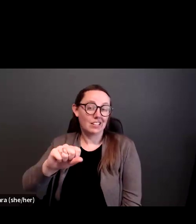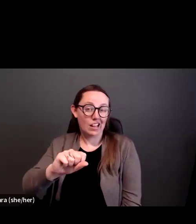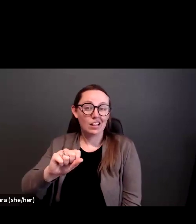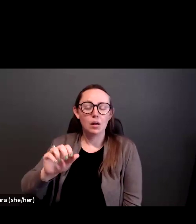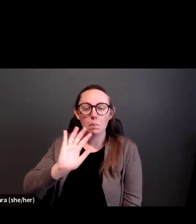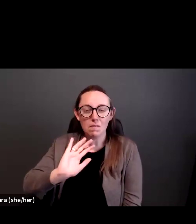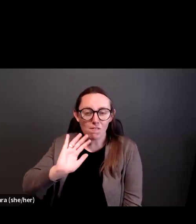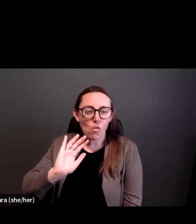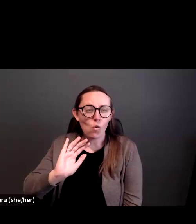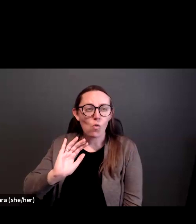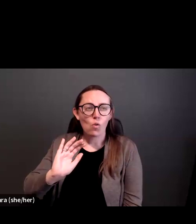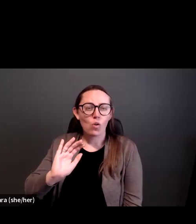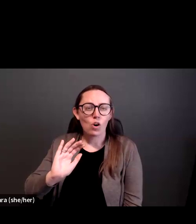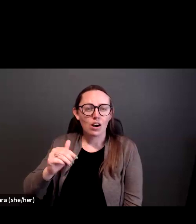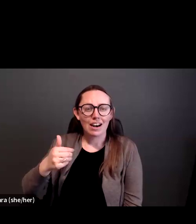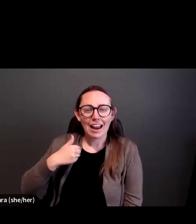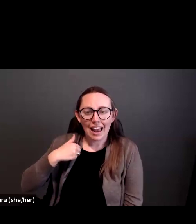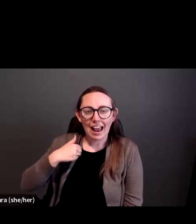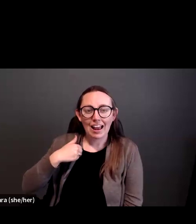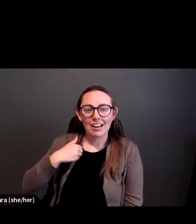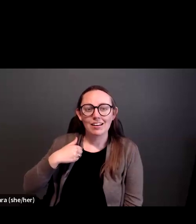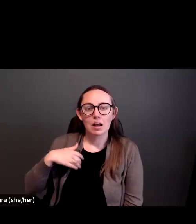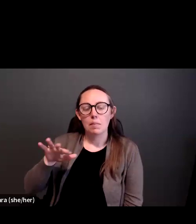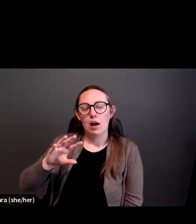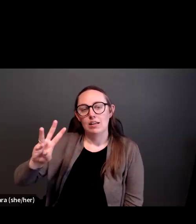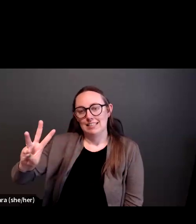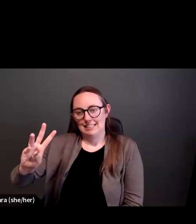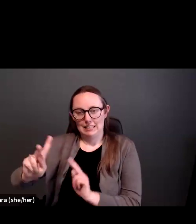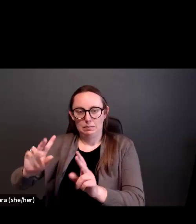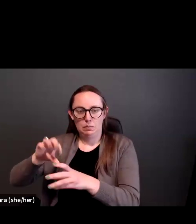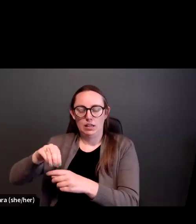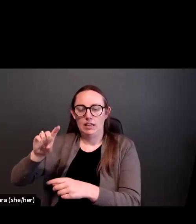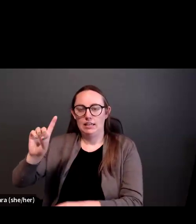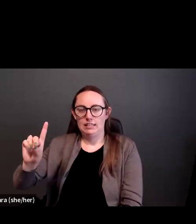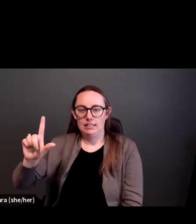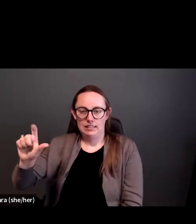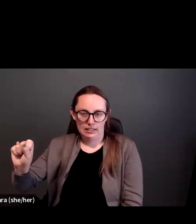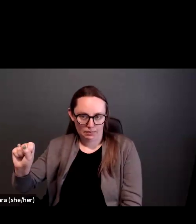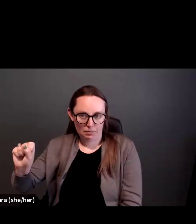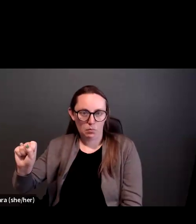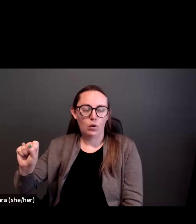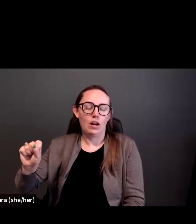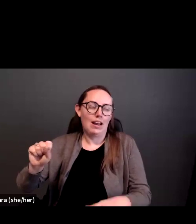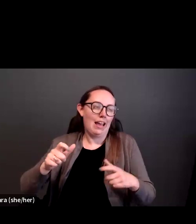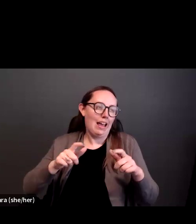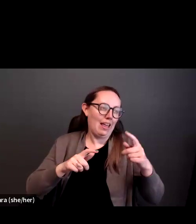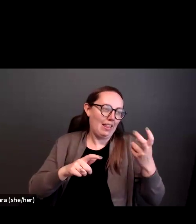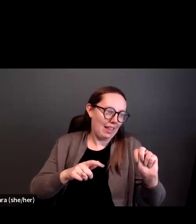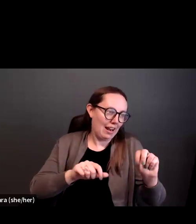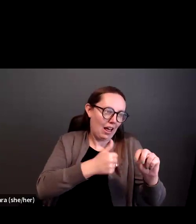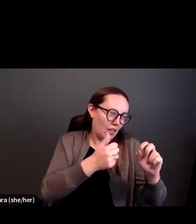in what was before Digital Learning Support, DTLT, the thing I mentioned earlier, and then I don't know, it is kind of a mess. So we